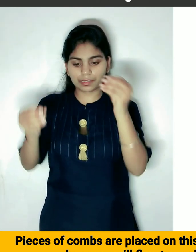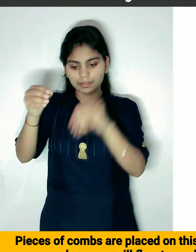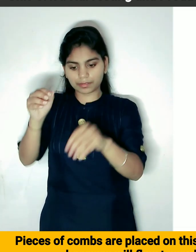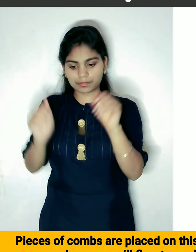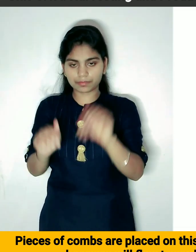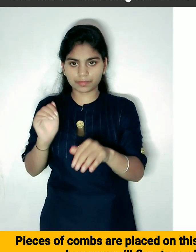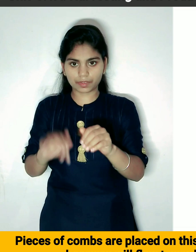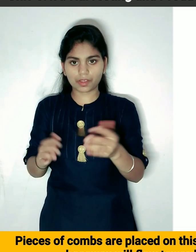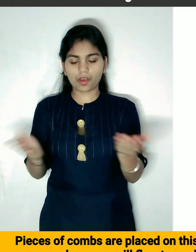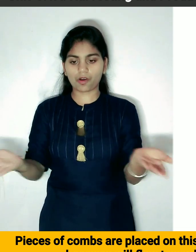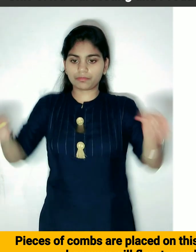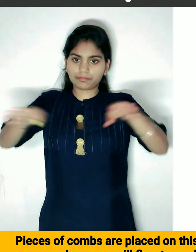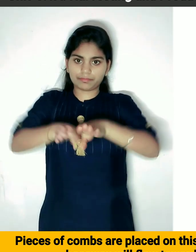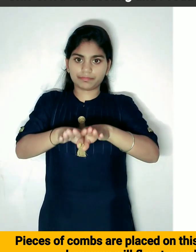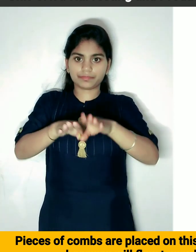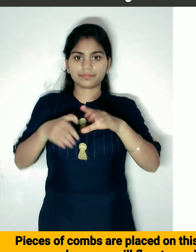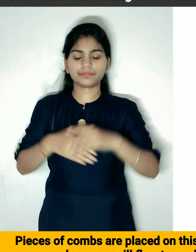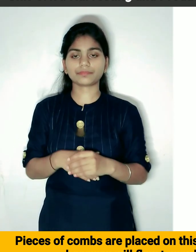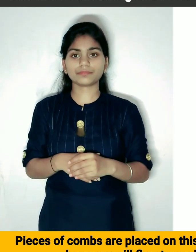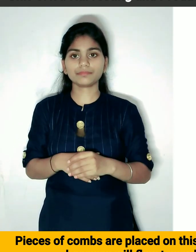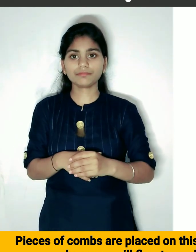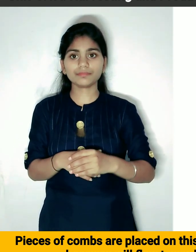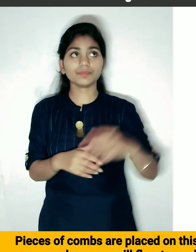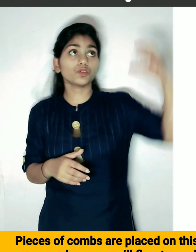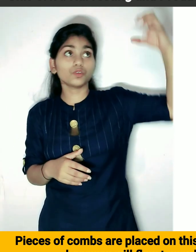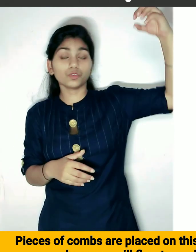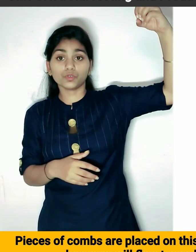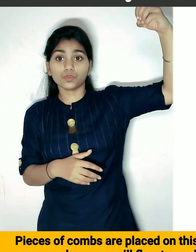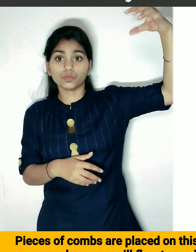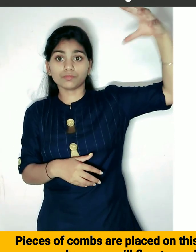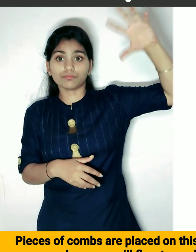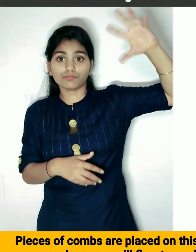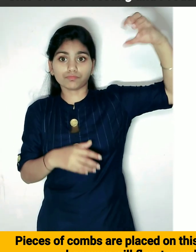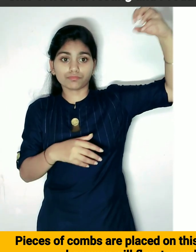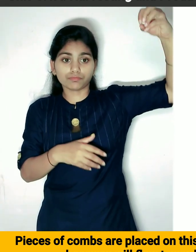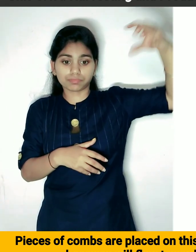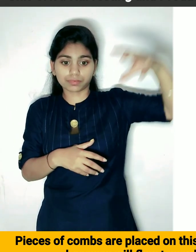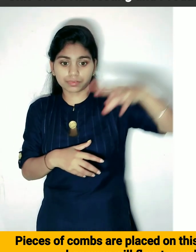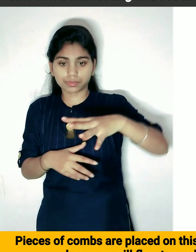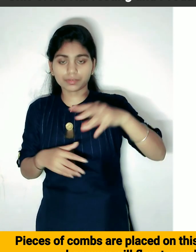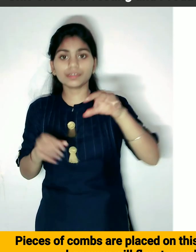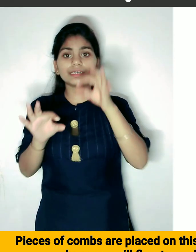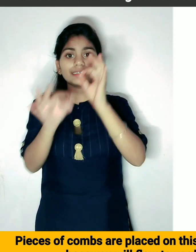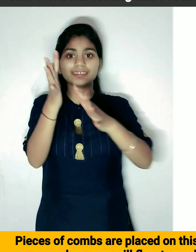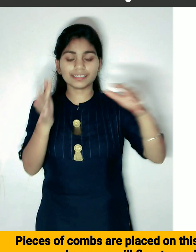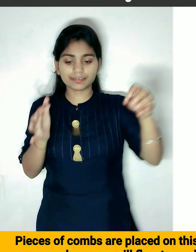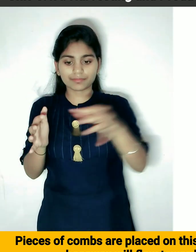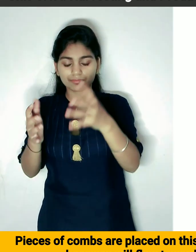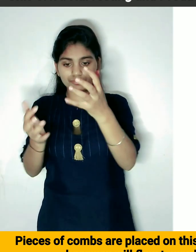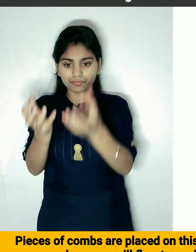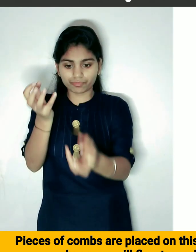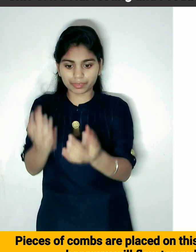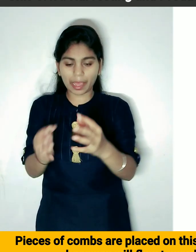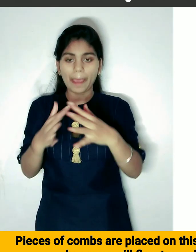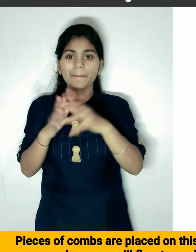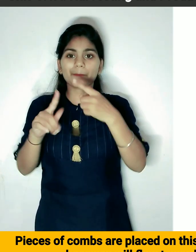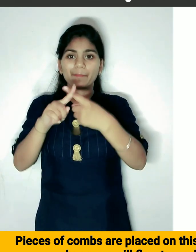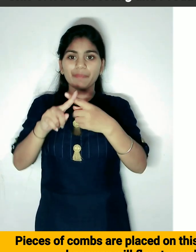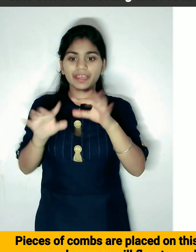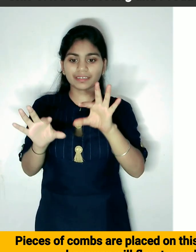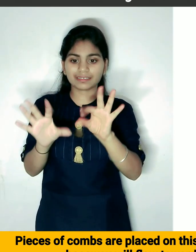Solar heat will melt the beeswax. Molten beeswax will flow towards the lower